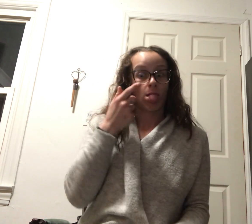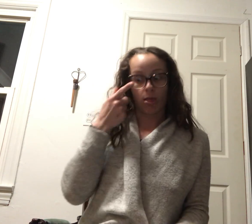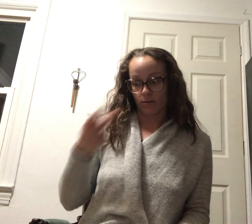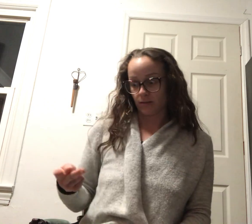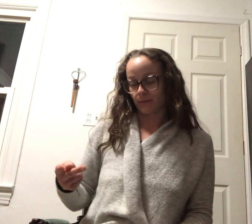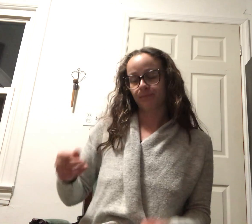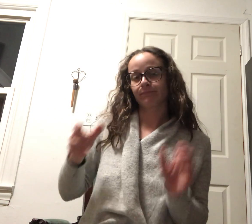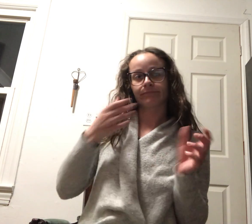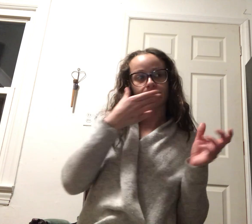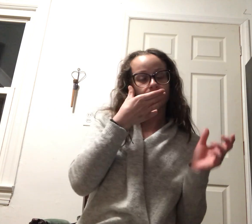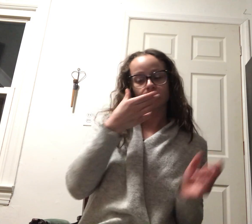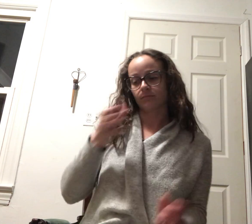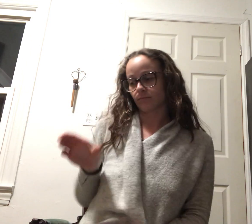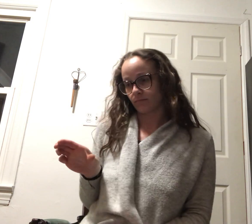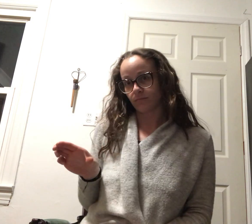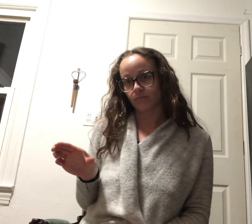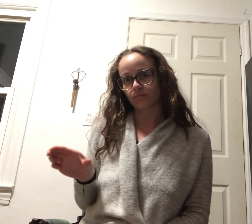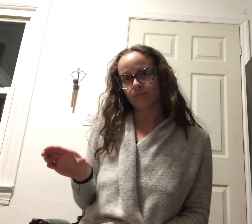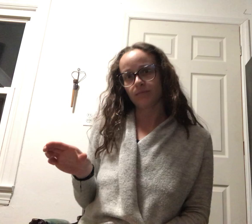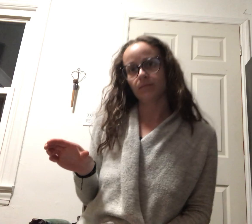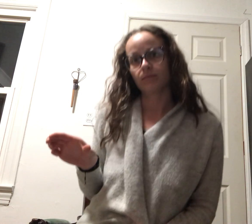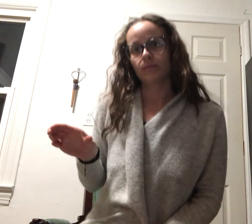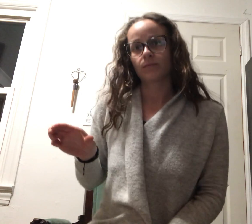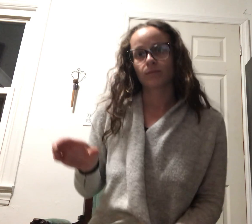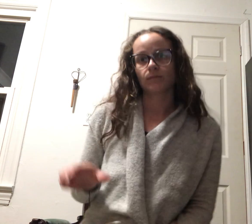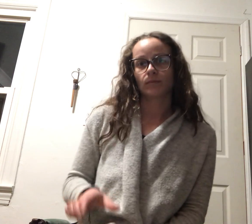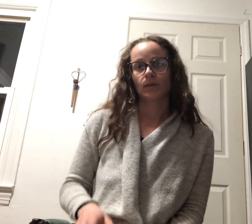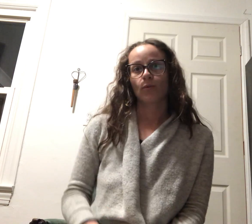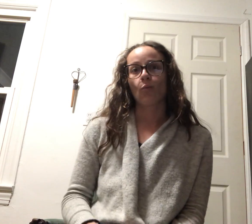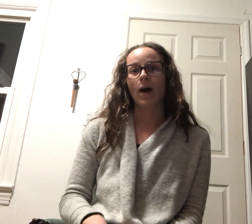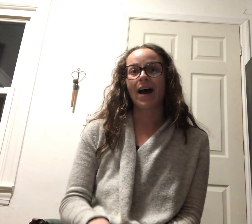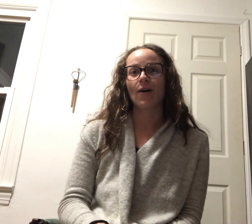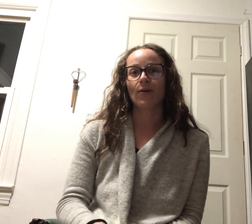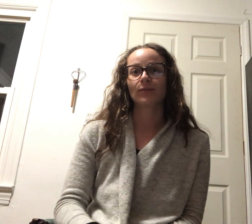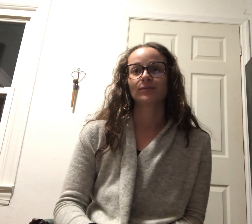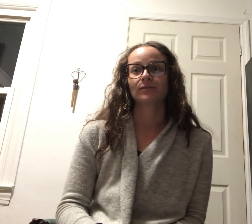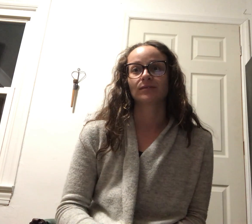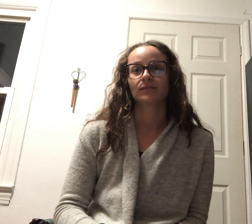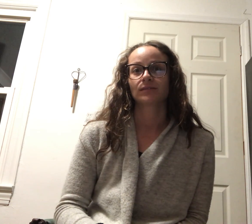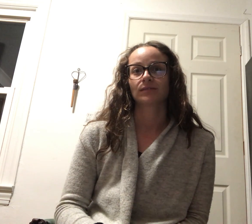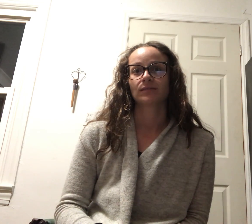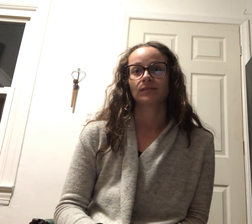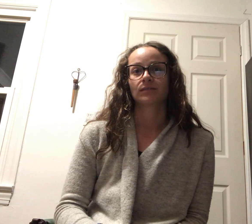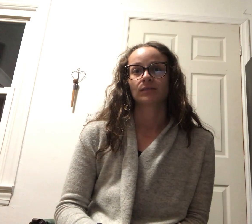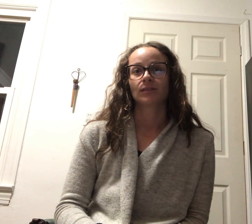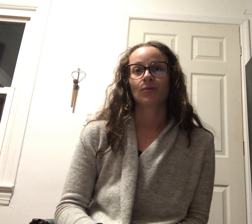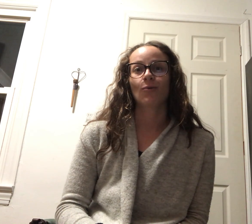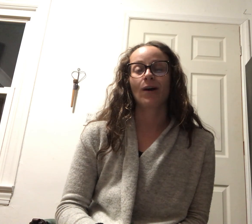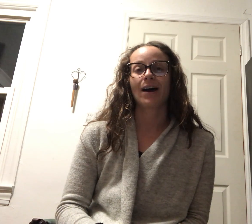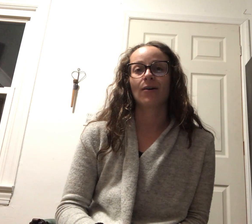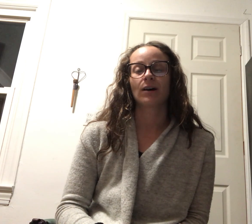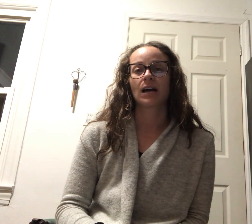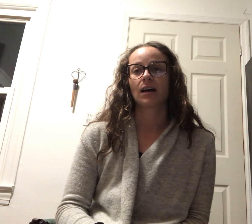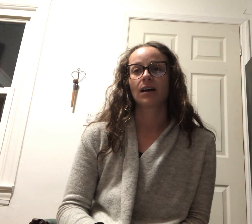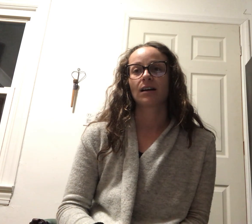So this is a little small. Wow. Yeah, but we got some Brussels